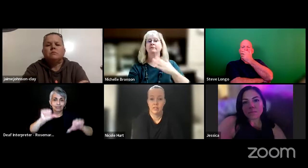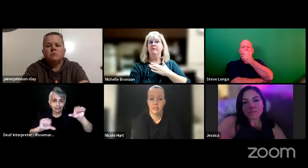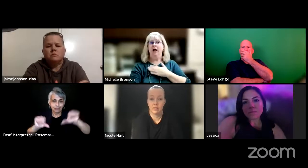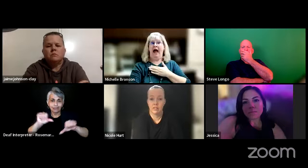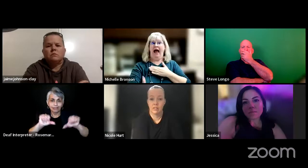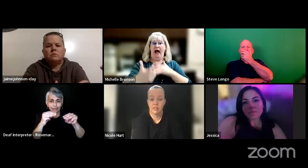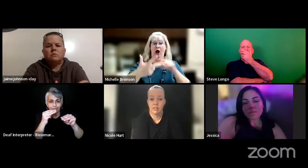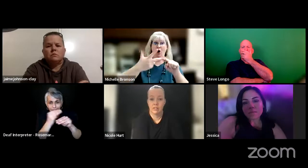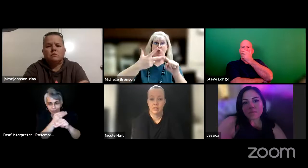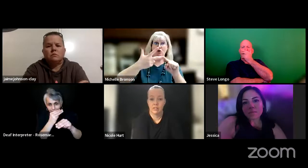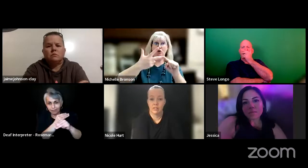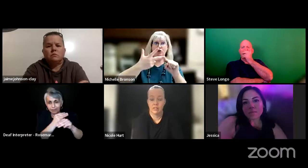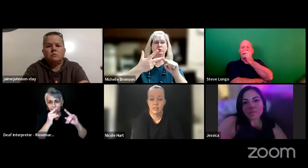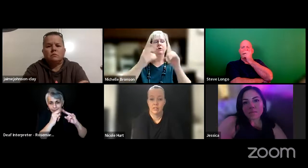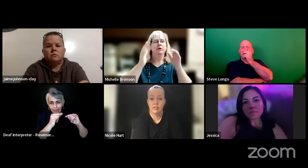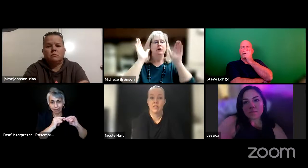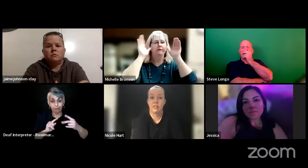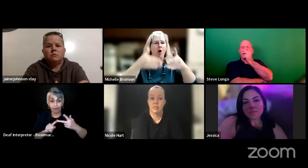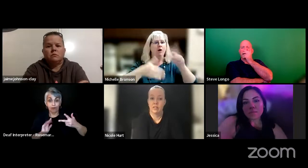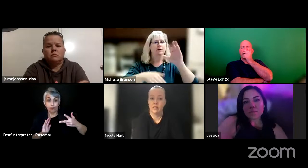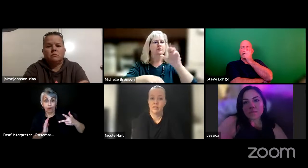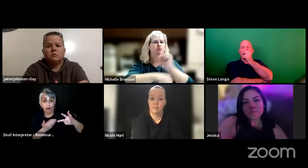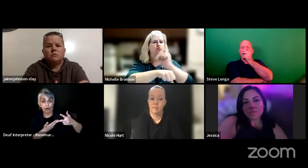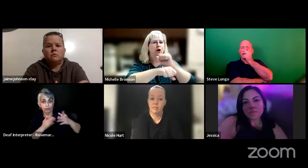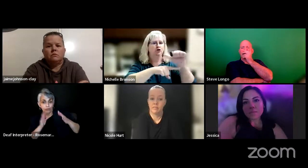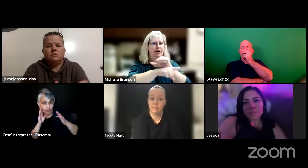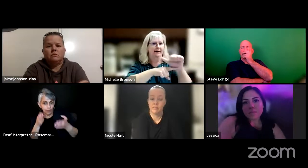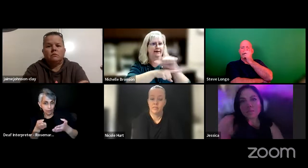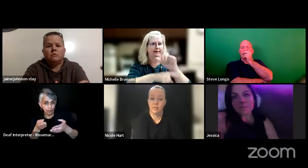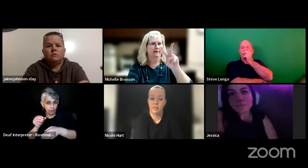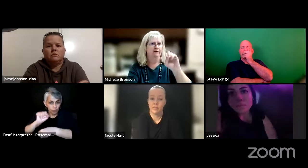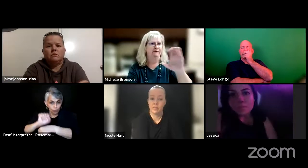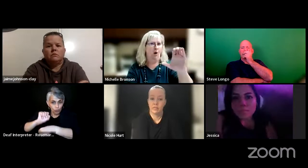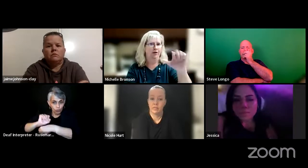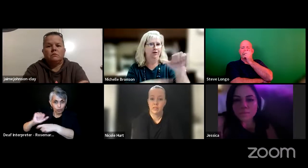2 of them will be STEM, the science, technology, engineering, and mathematics, and the